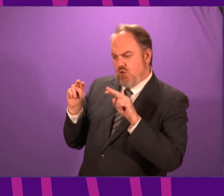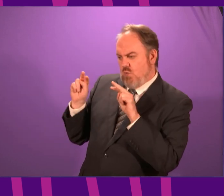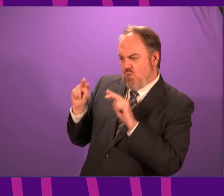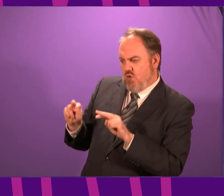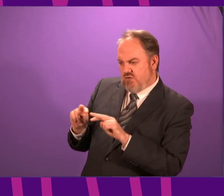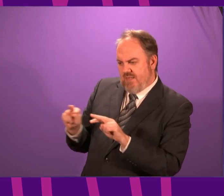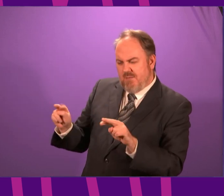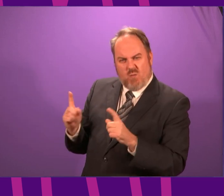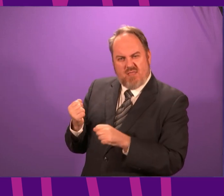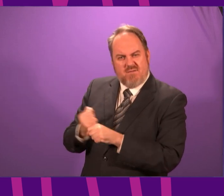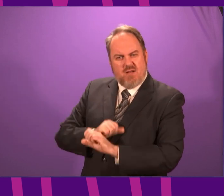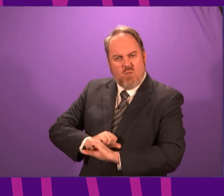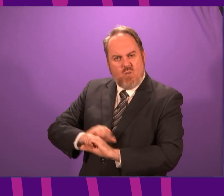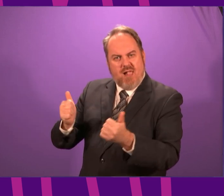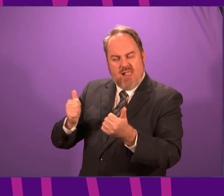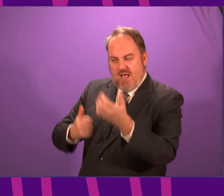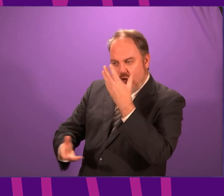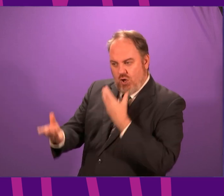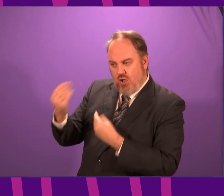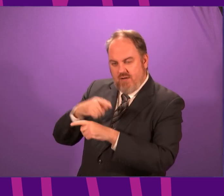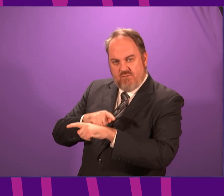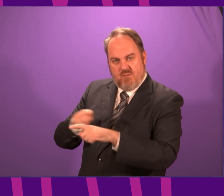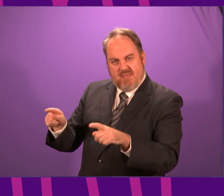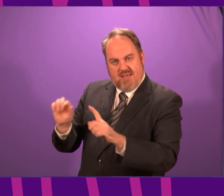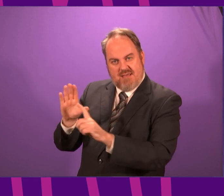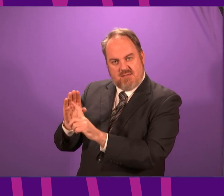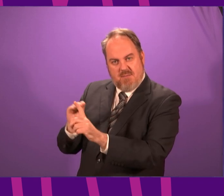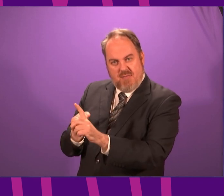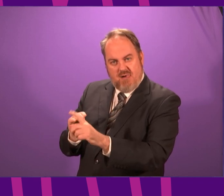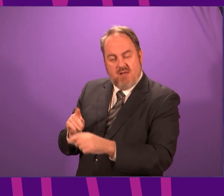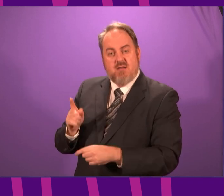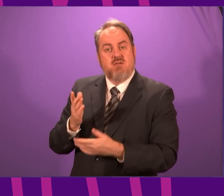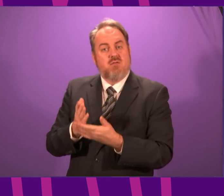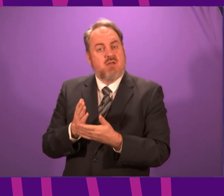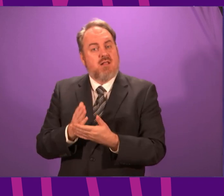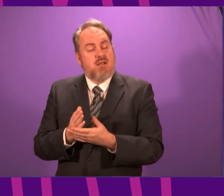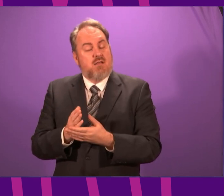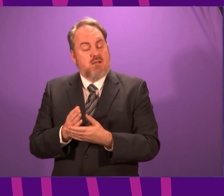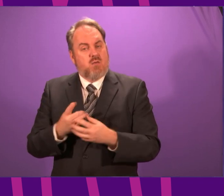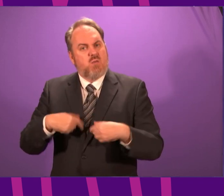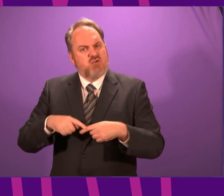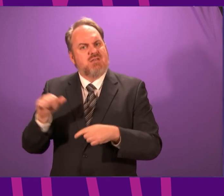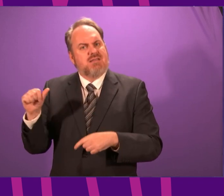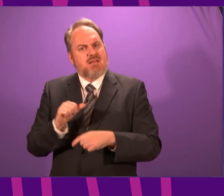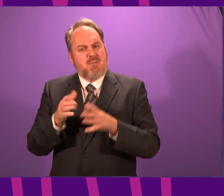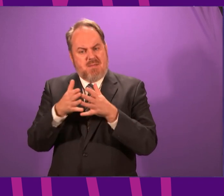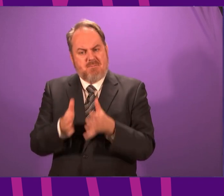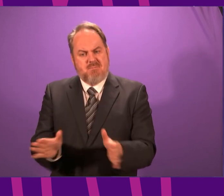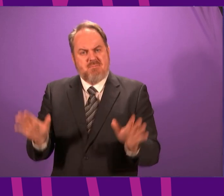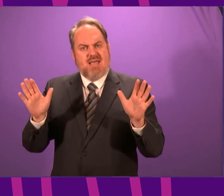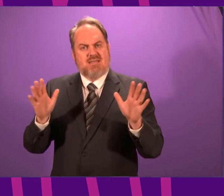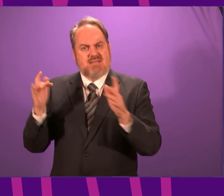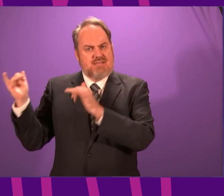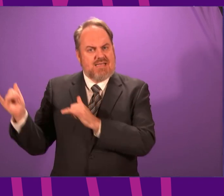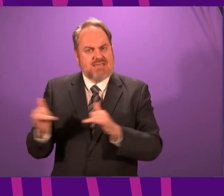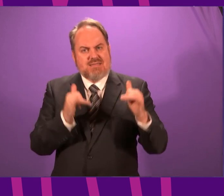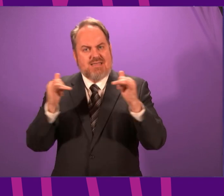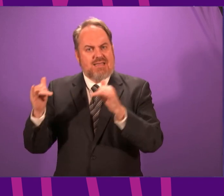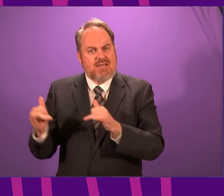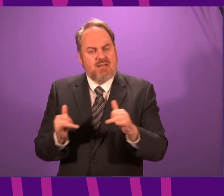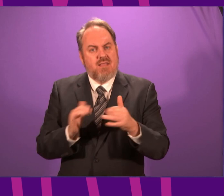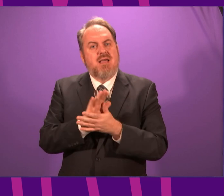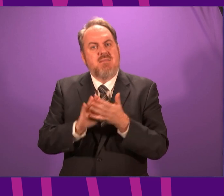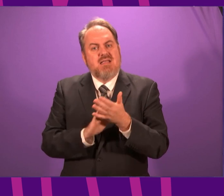That test, track and trace is the key. And I also believe that we must aim for a mass testing strategy going forward to open up the